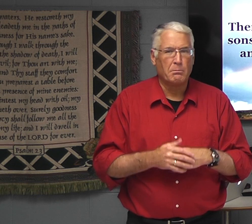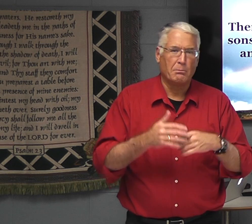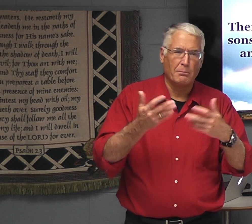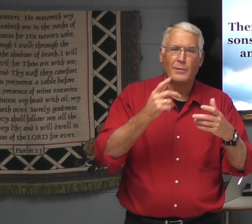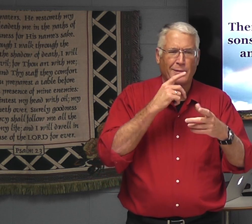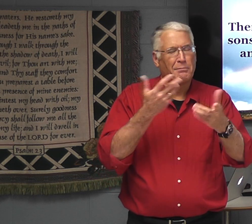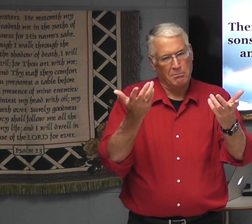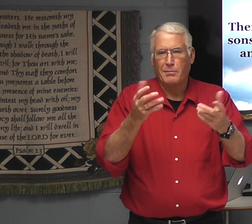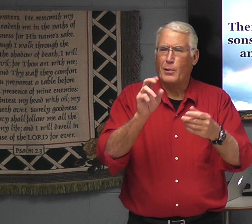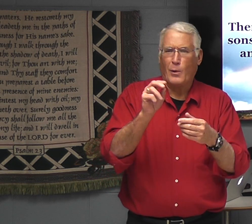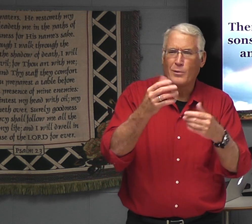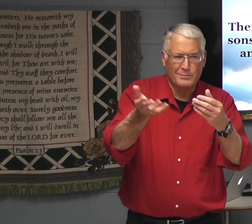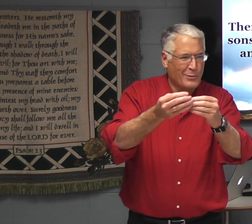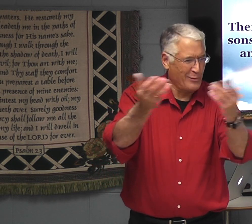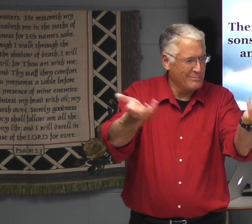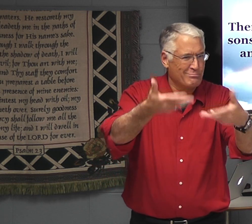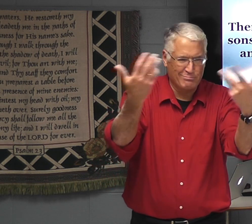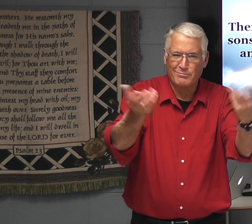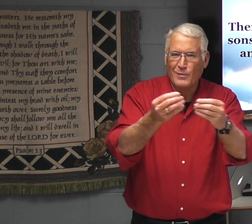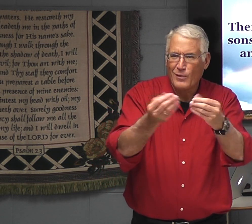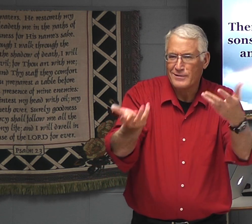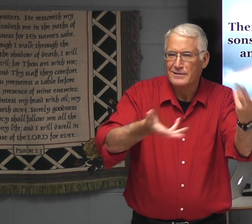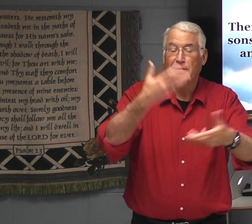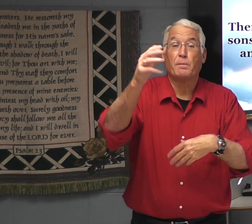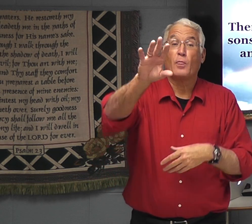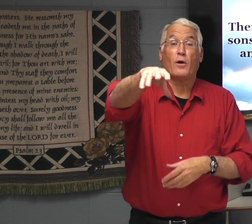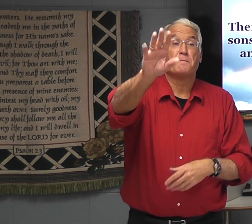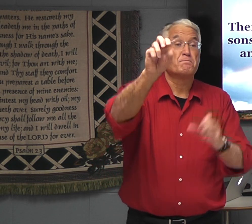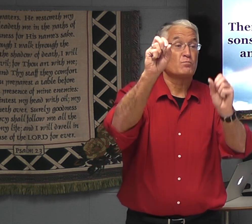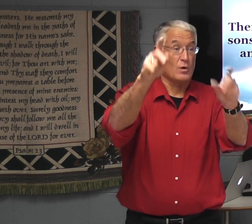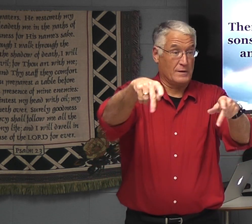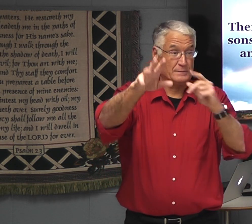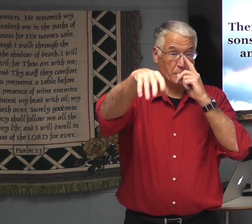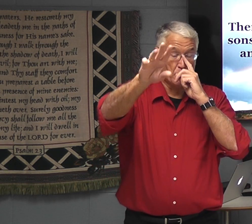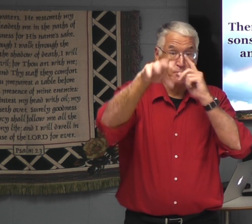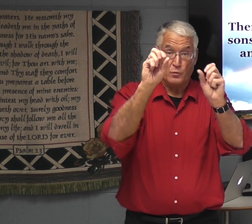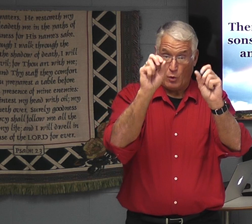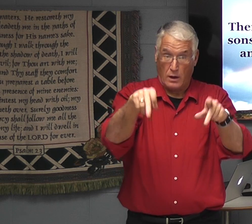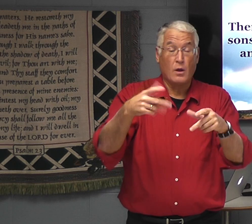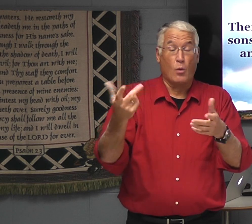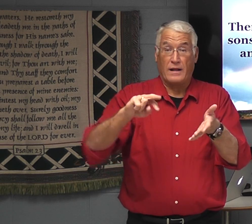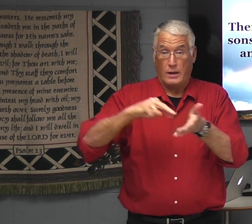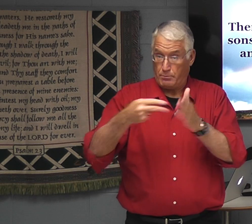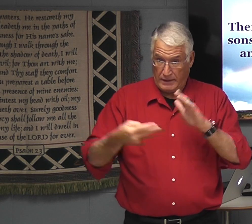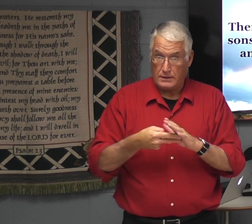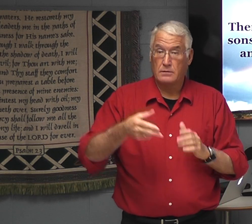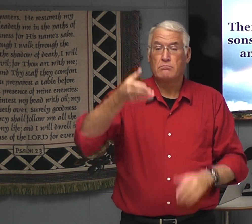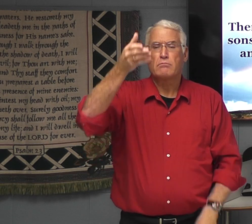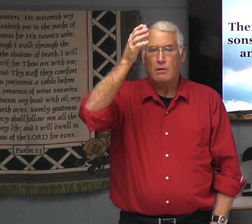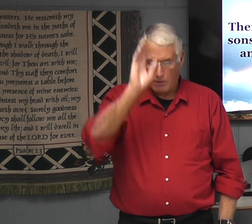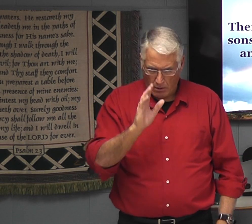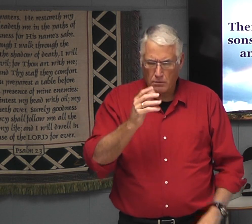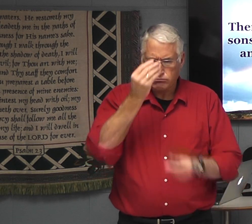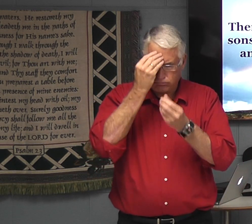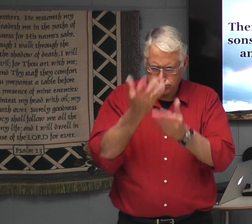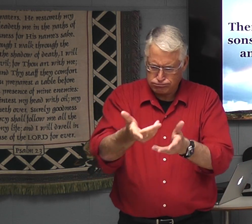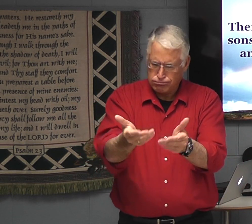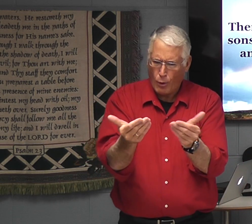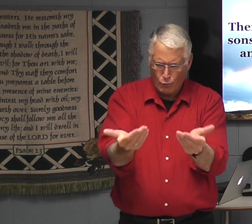All of the works. I need more. Okay. So what that means is